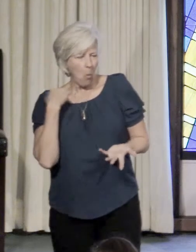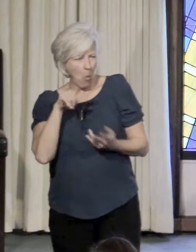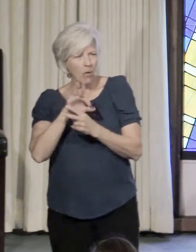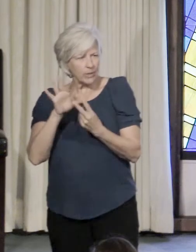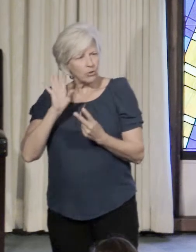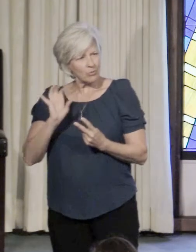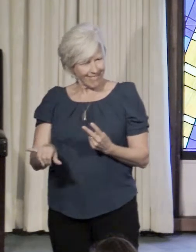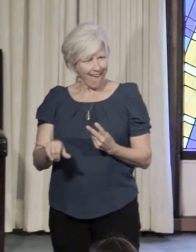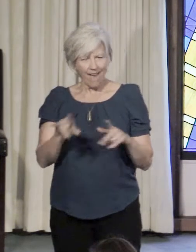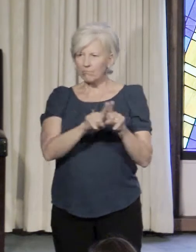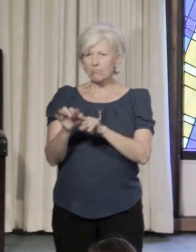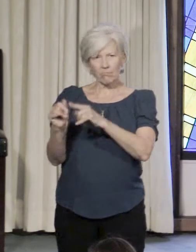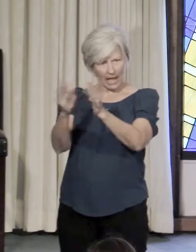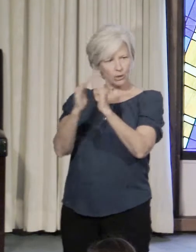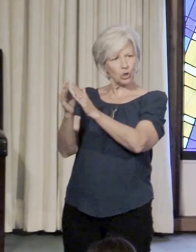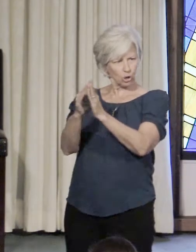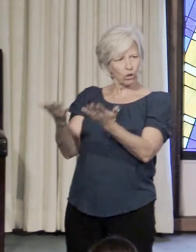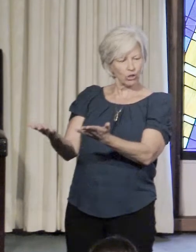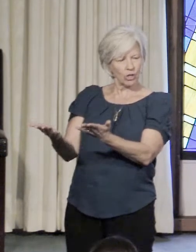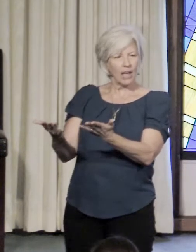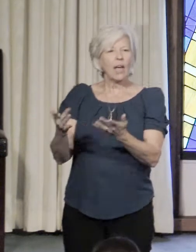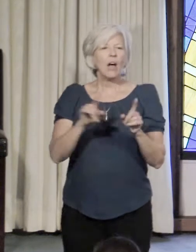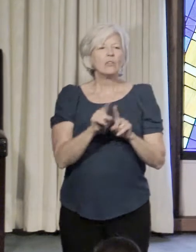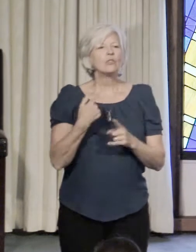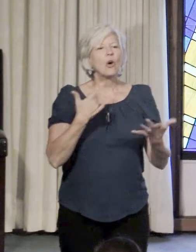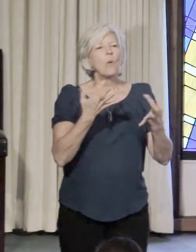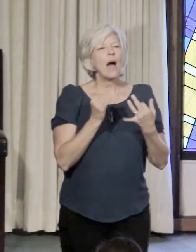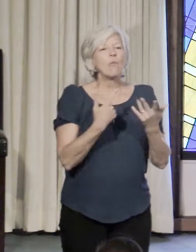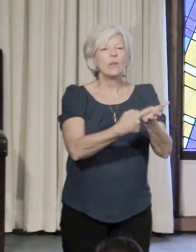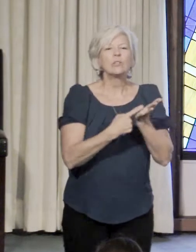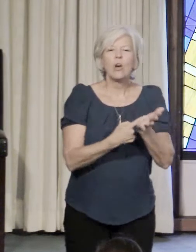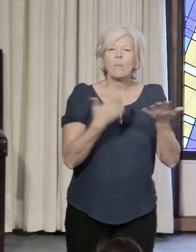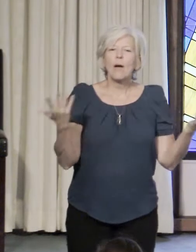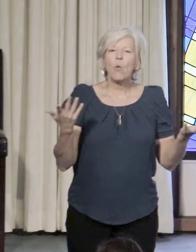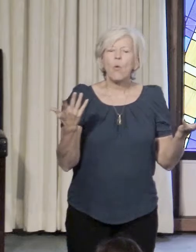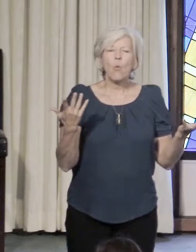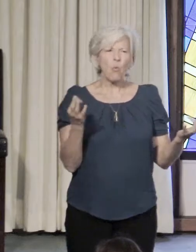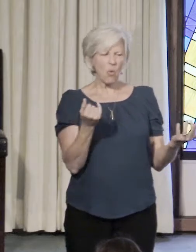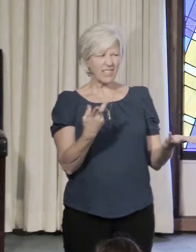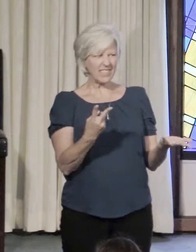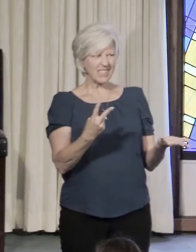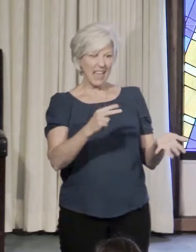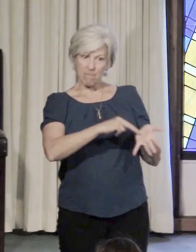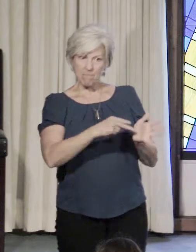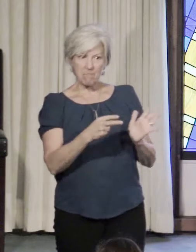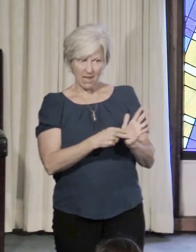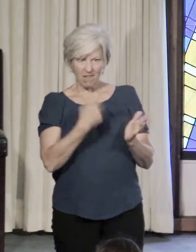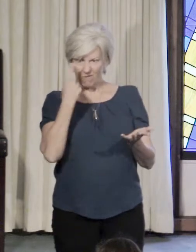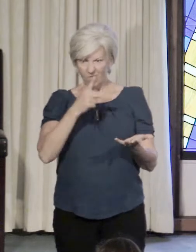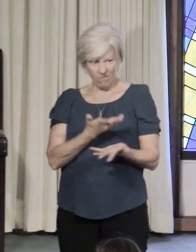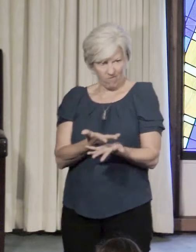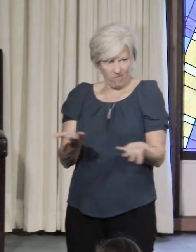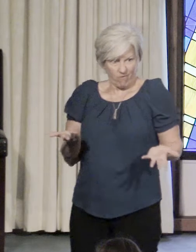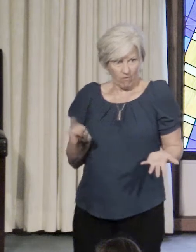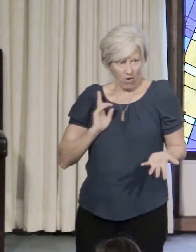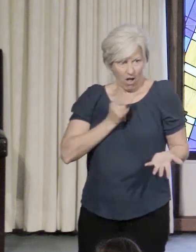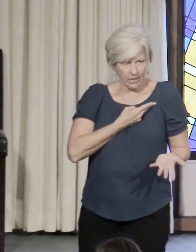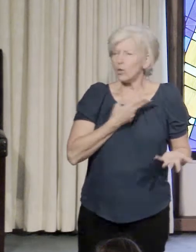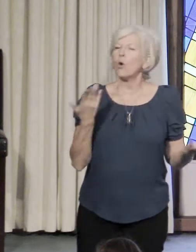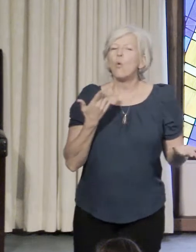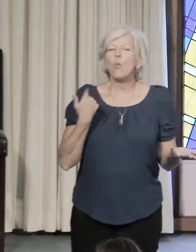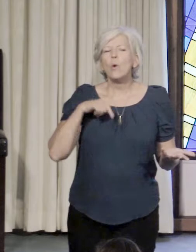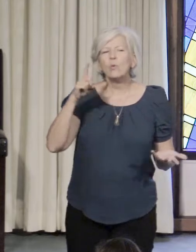as a church. And then I also kind of want to talk about, well, what are the implications for us as a church? What things do we have to do